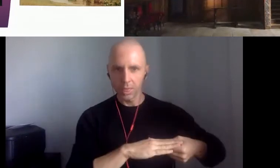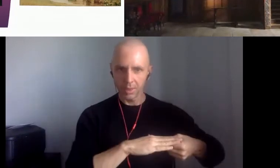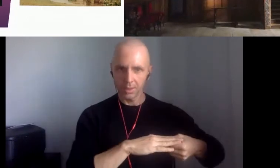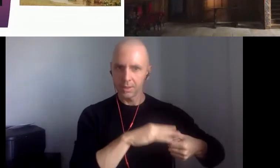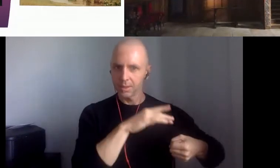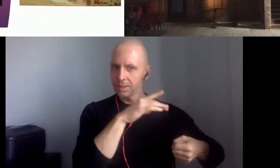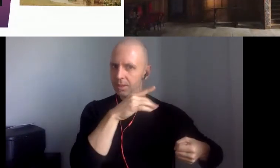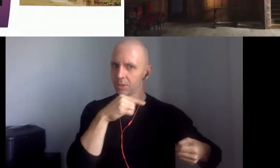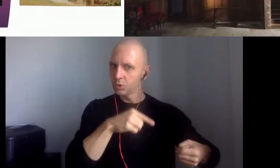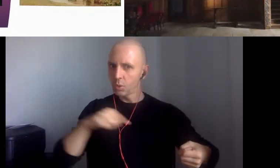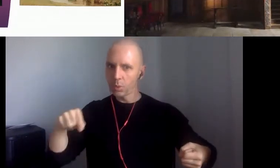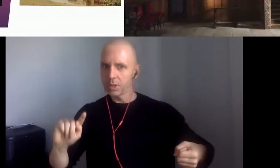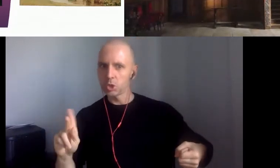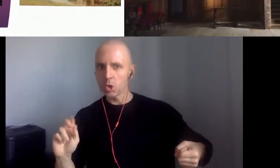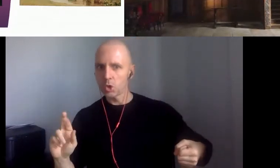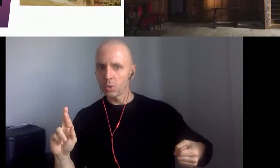indeed, and Turner has taken his money, and Turner knows that.